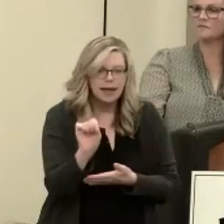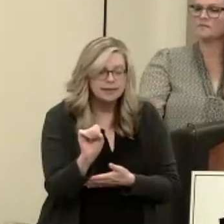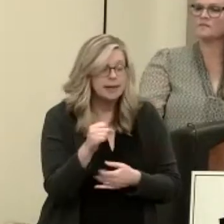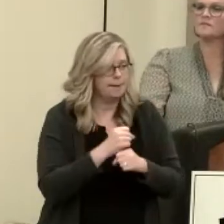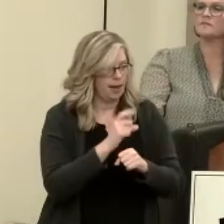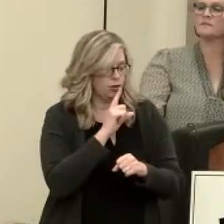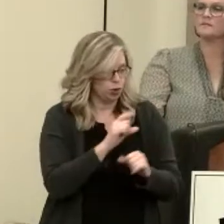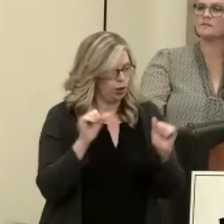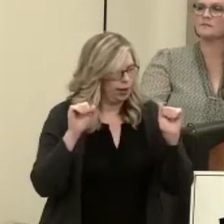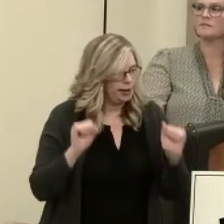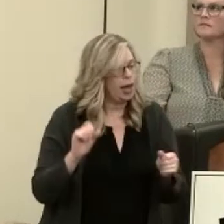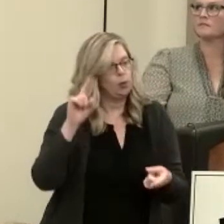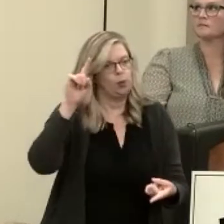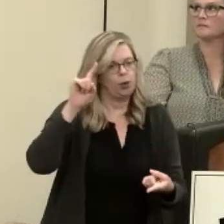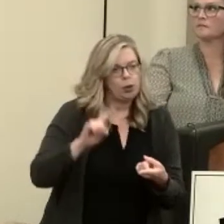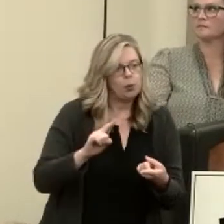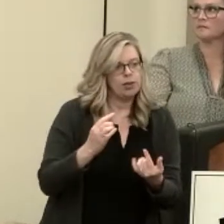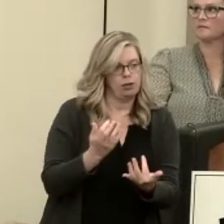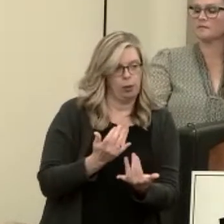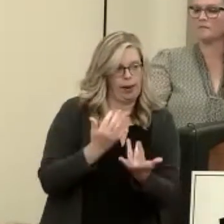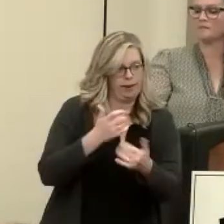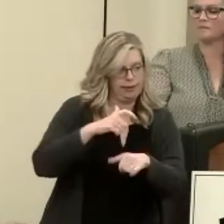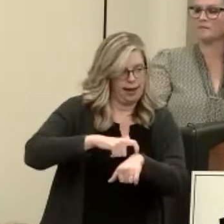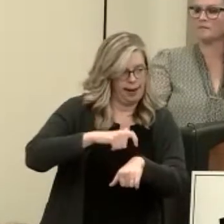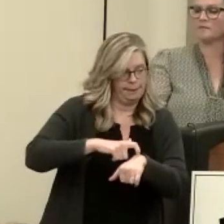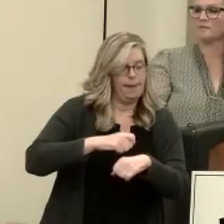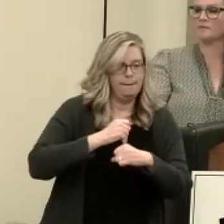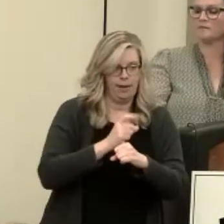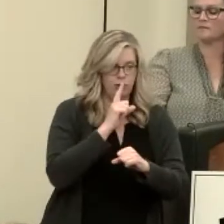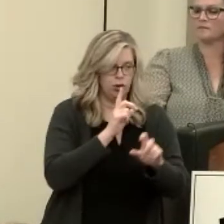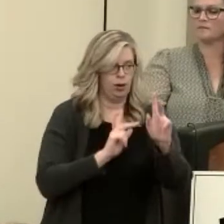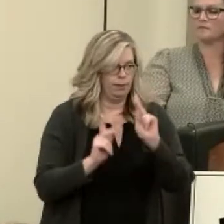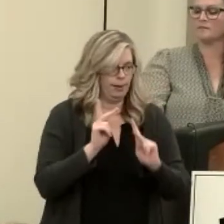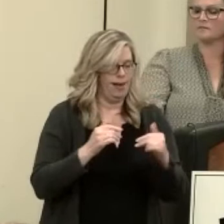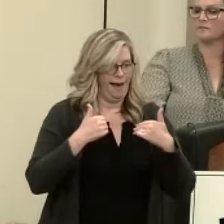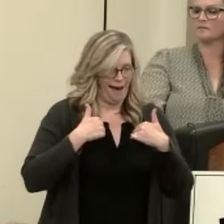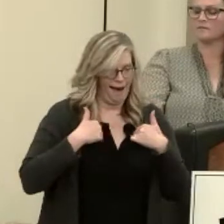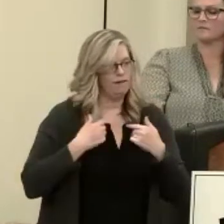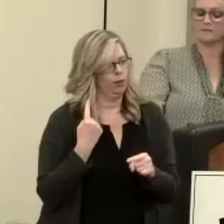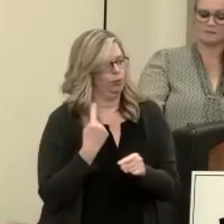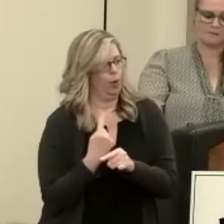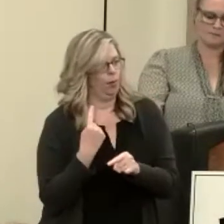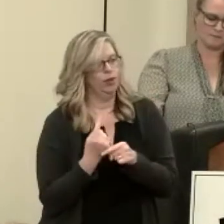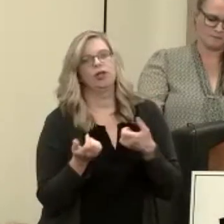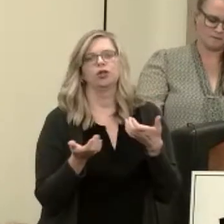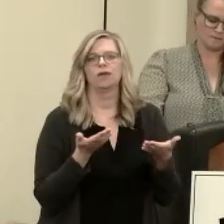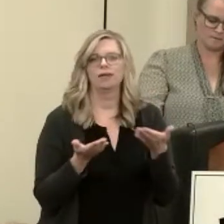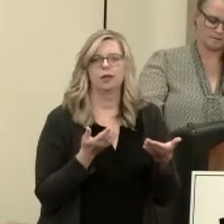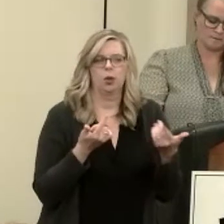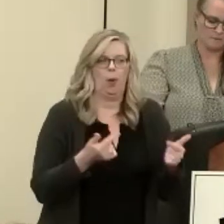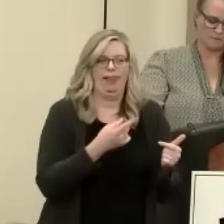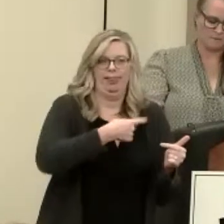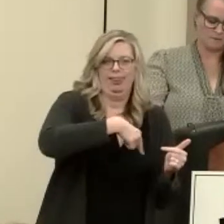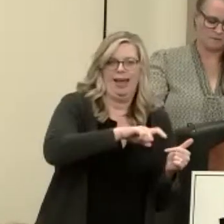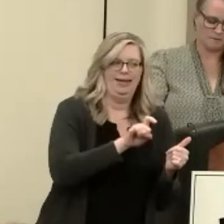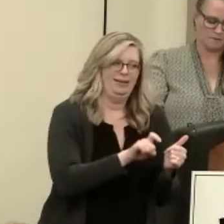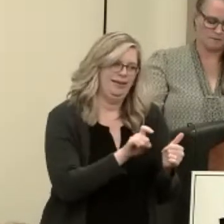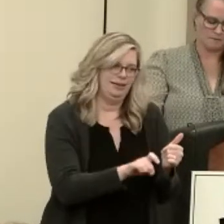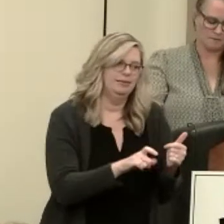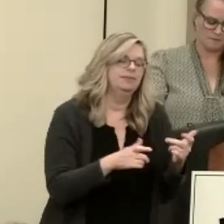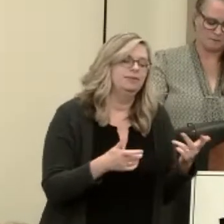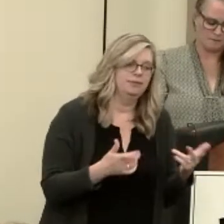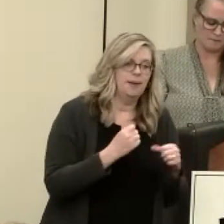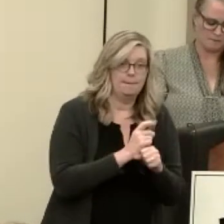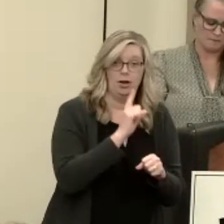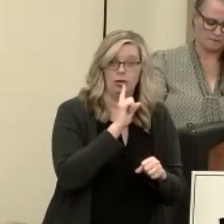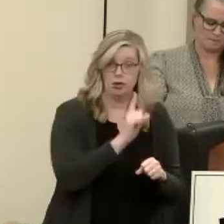on reducing those wait times and ensuring that people are connected with the right services when they need them the most, and to